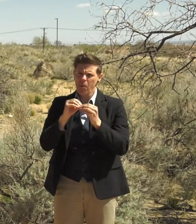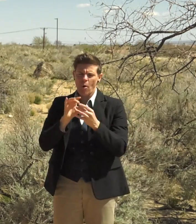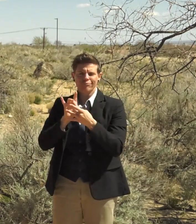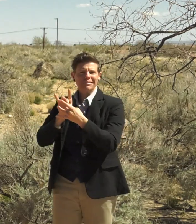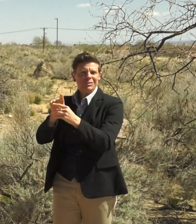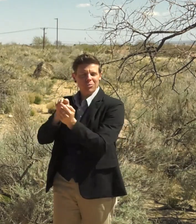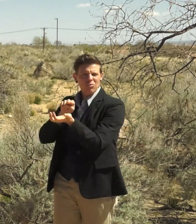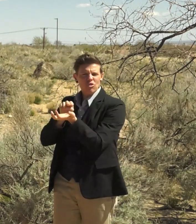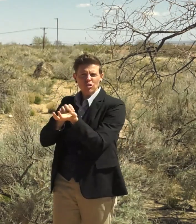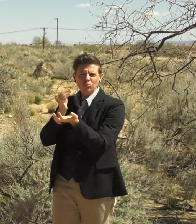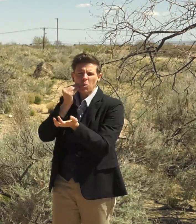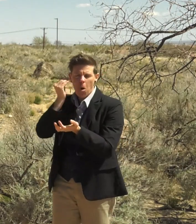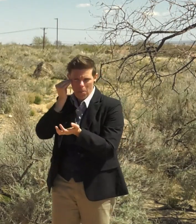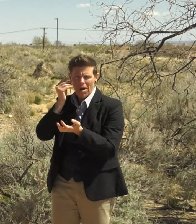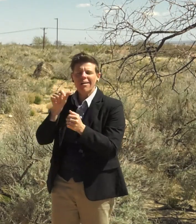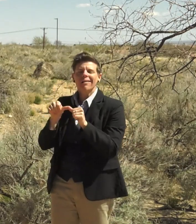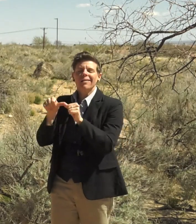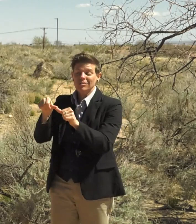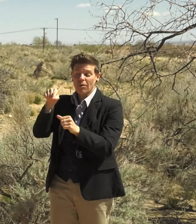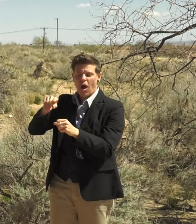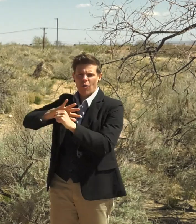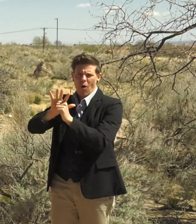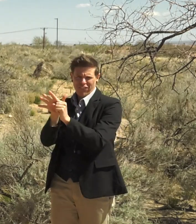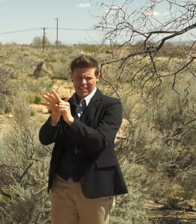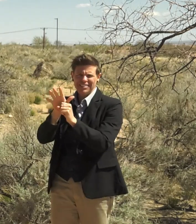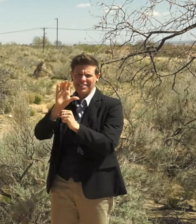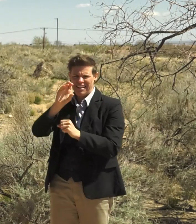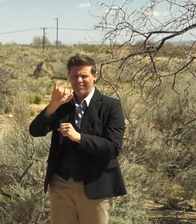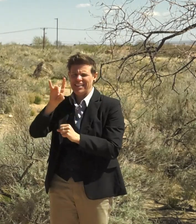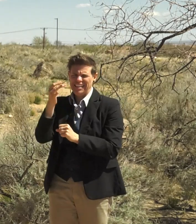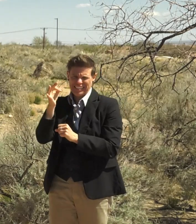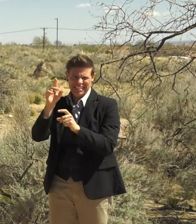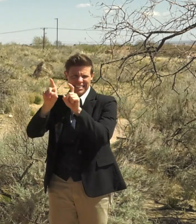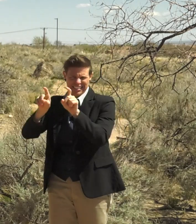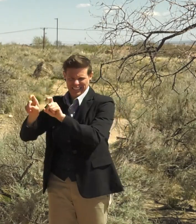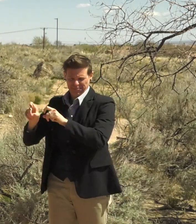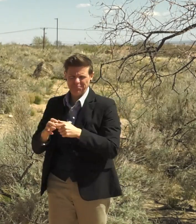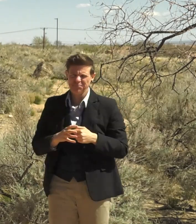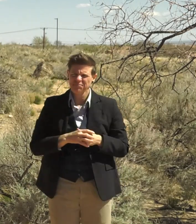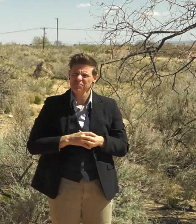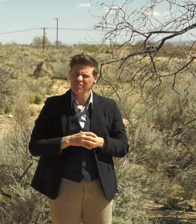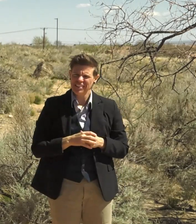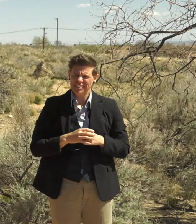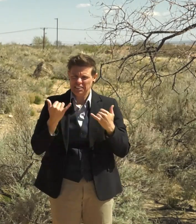that's going on there and so forth. And then today's deep dive topic